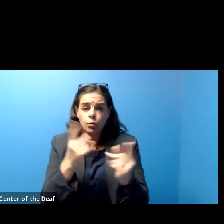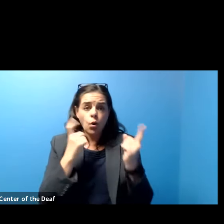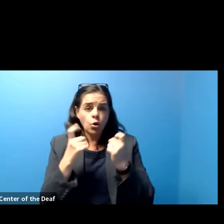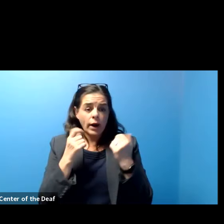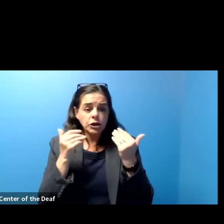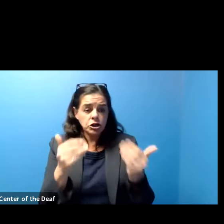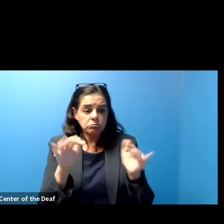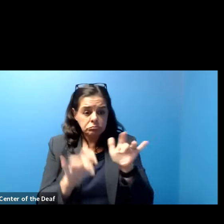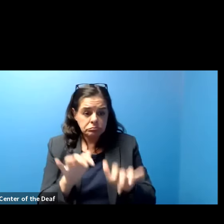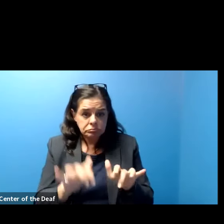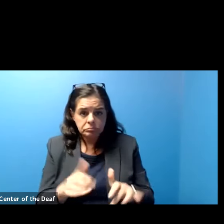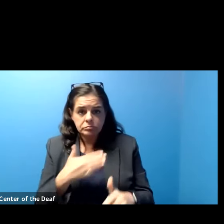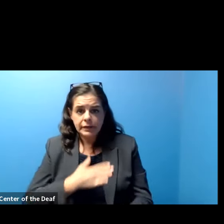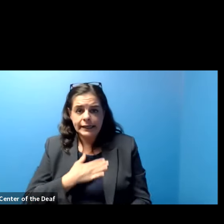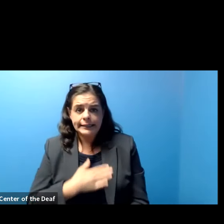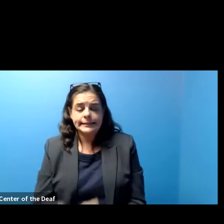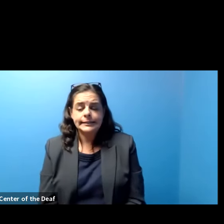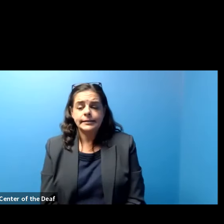chat feature.